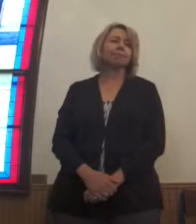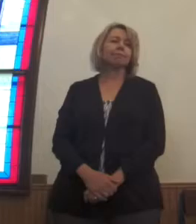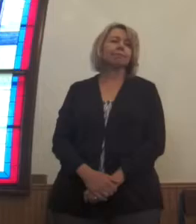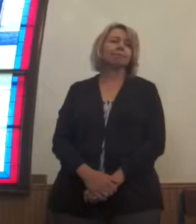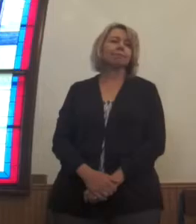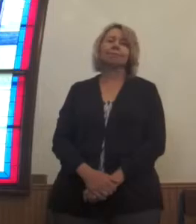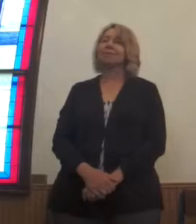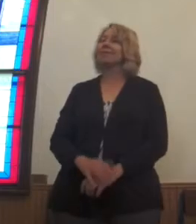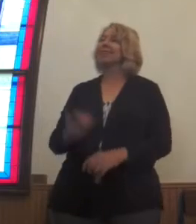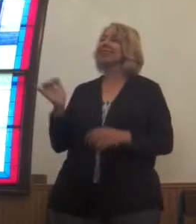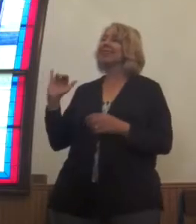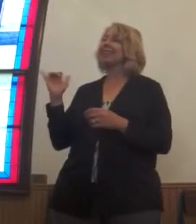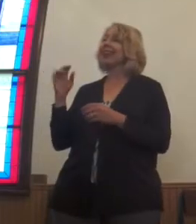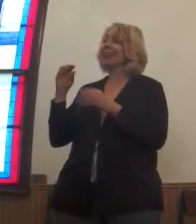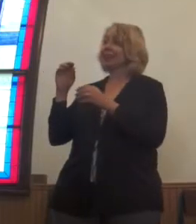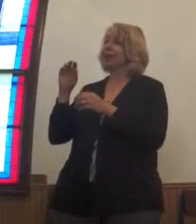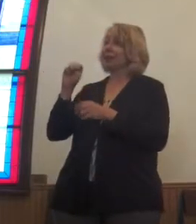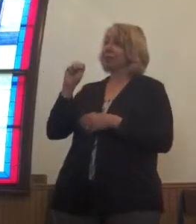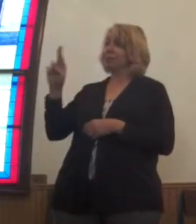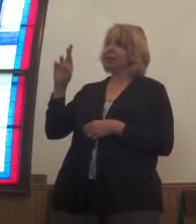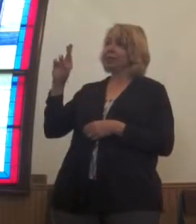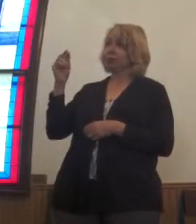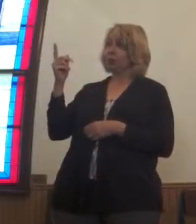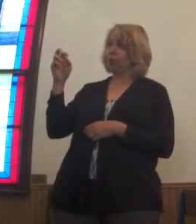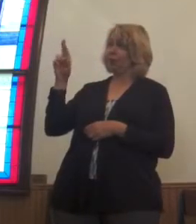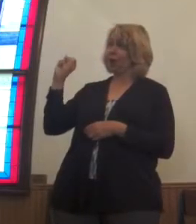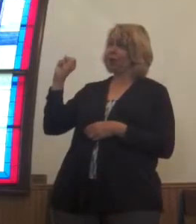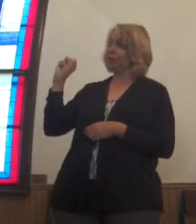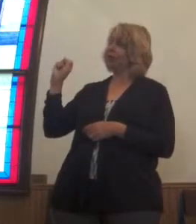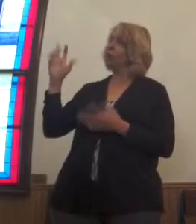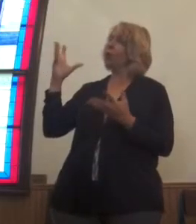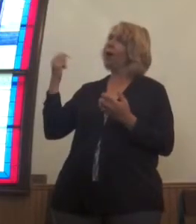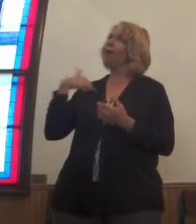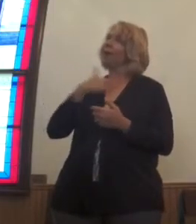oh so happy, snappy things in our life that we need to be.